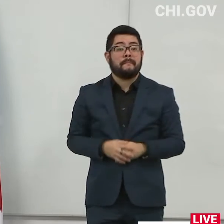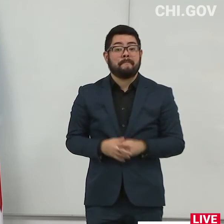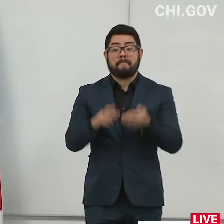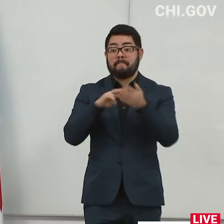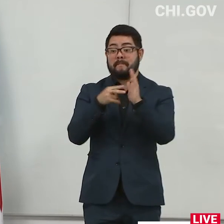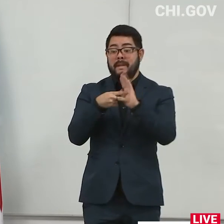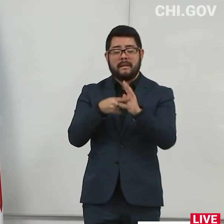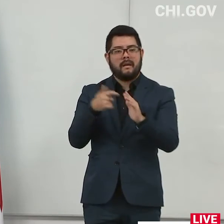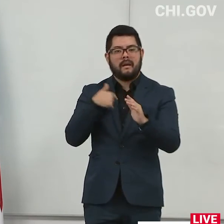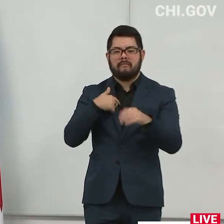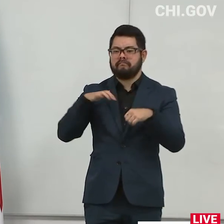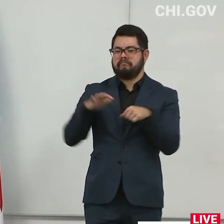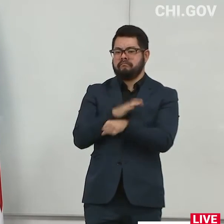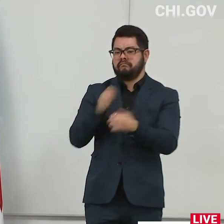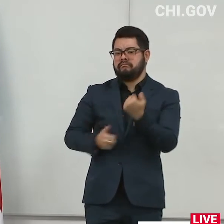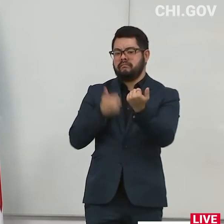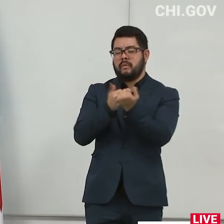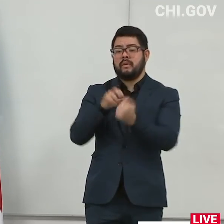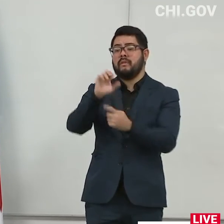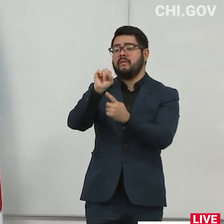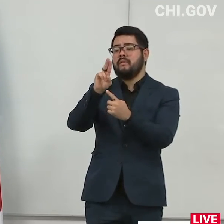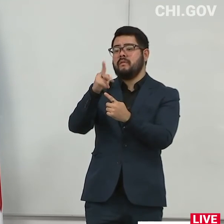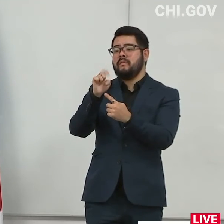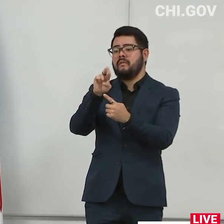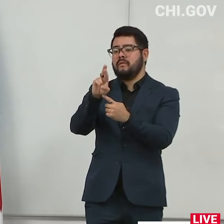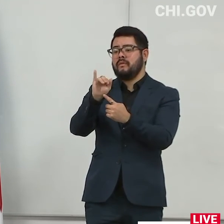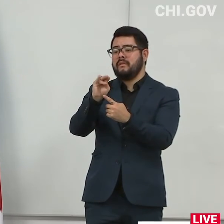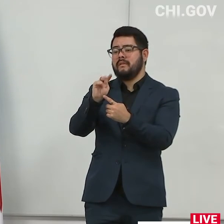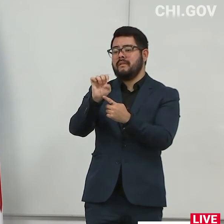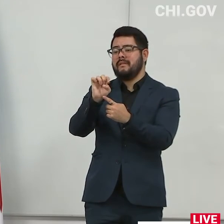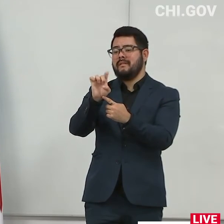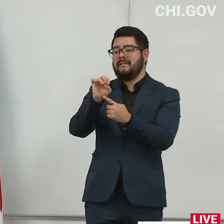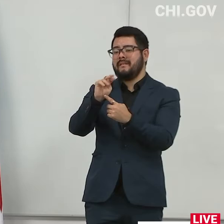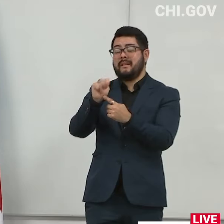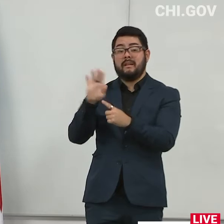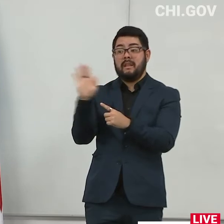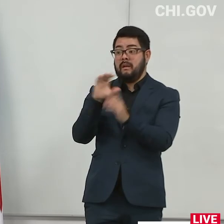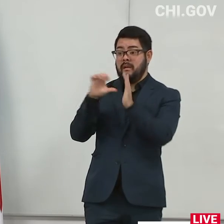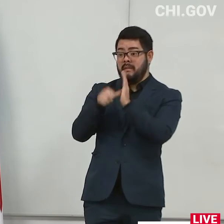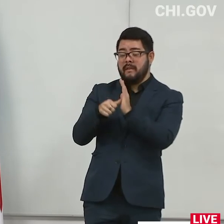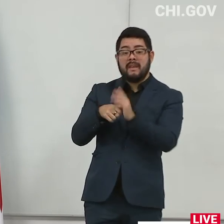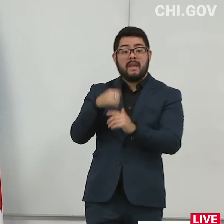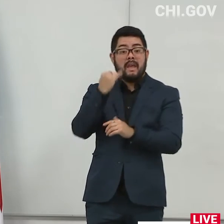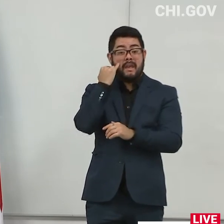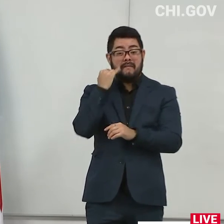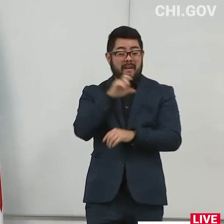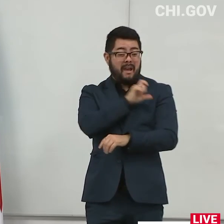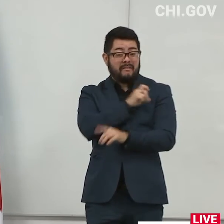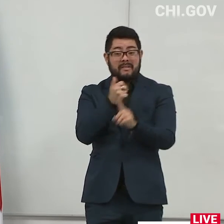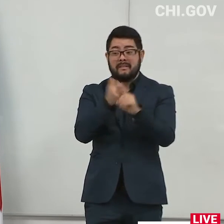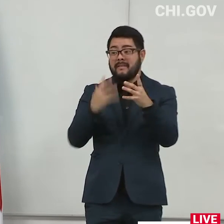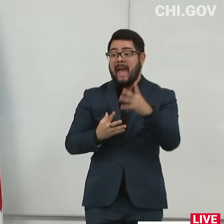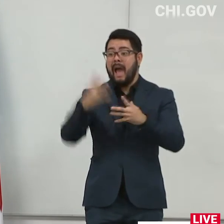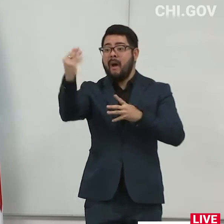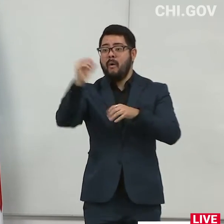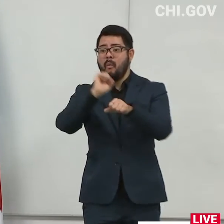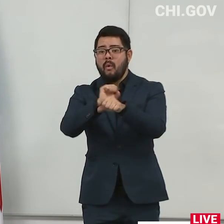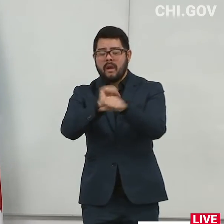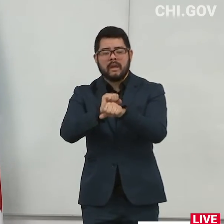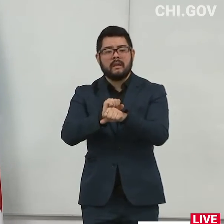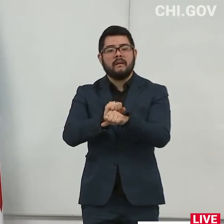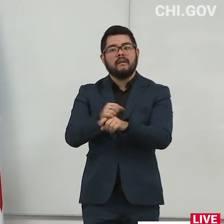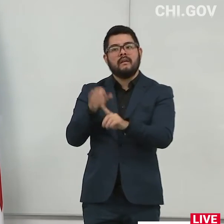I fully support the superintendent's emphasis that any front-facing officer has to engage